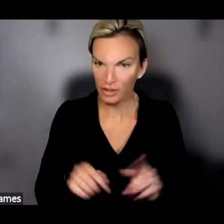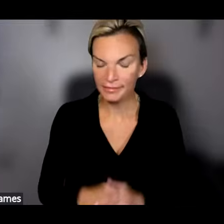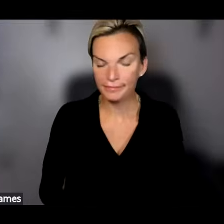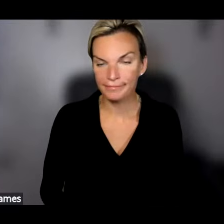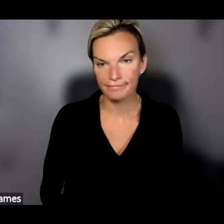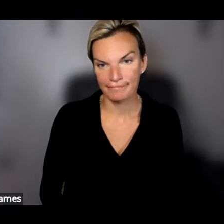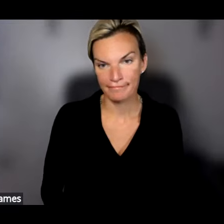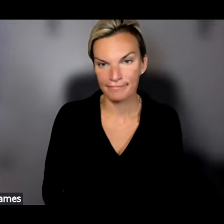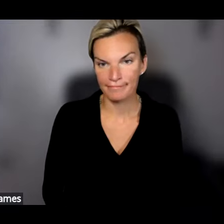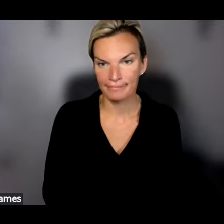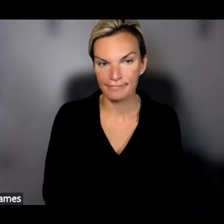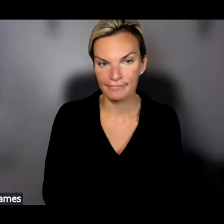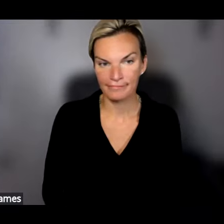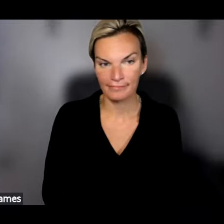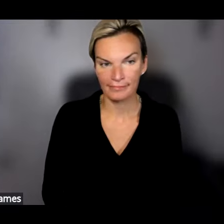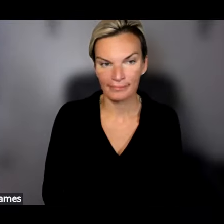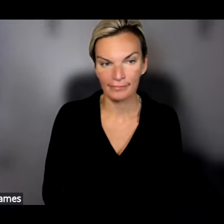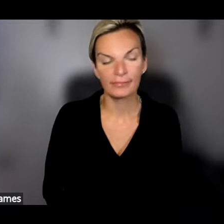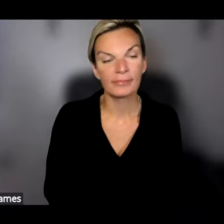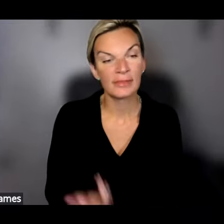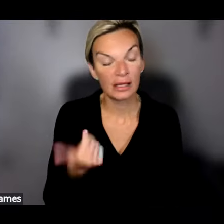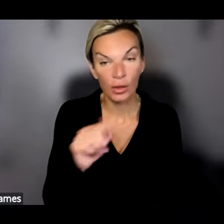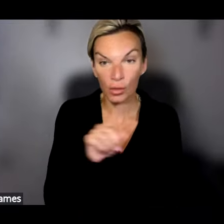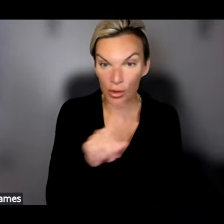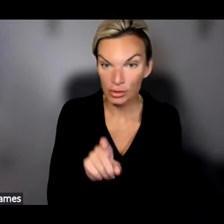morning. Are there questions for Mr. Chapman?